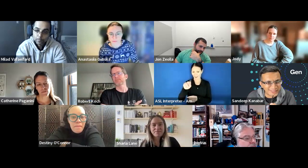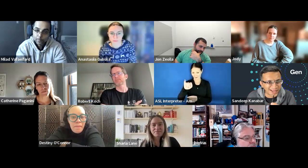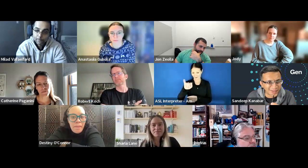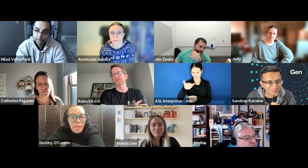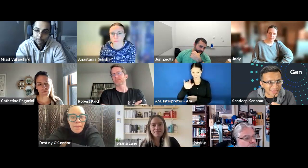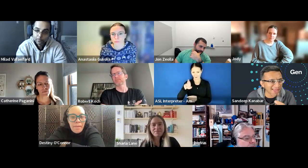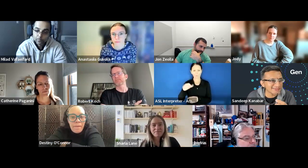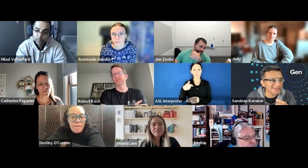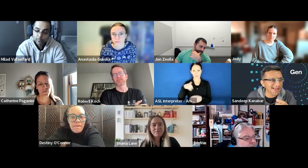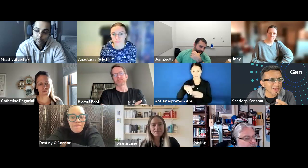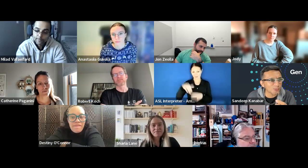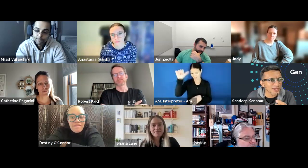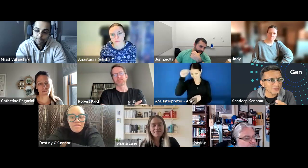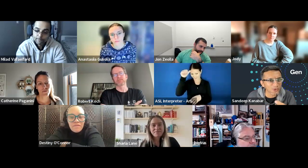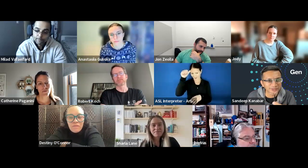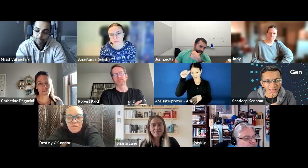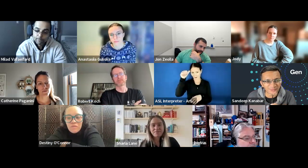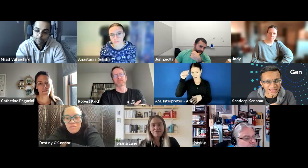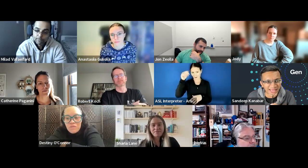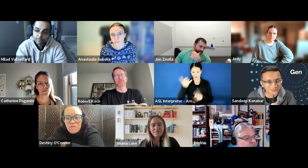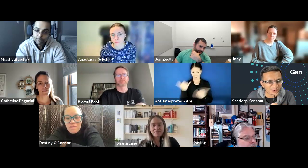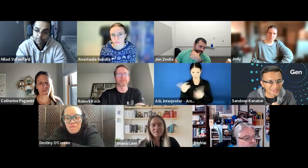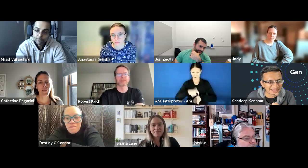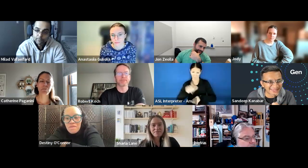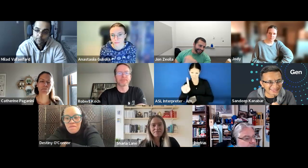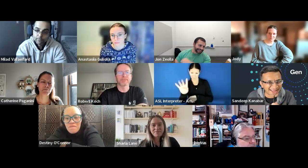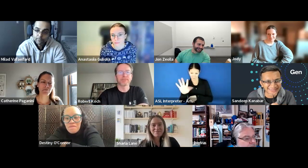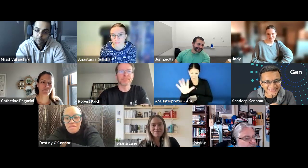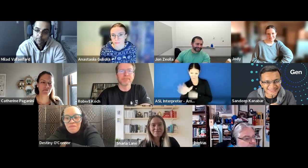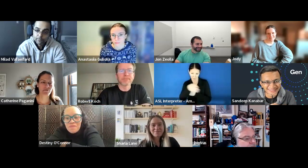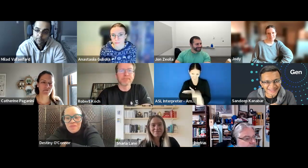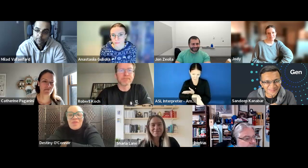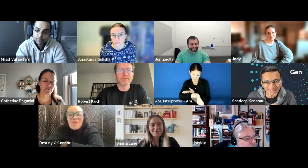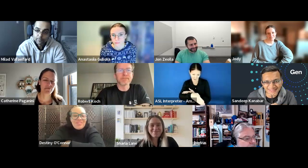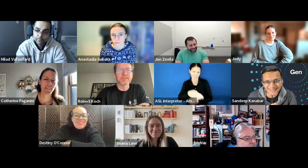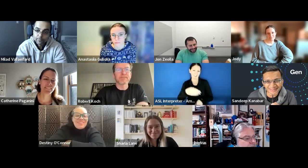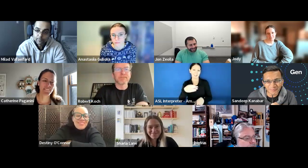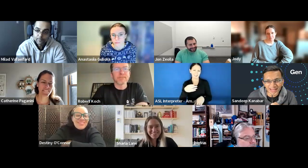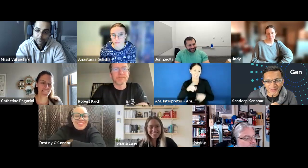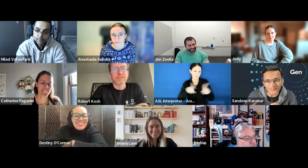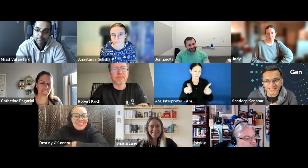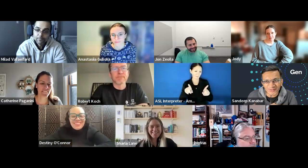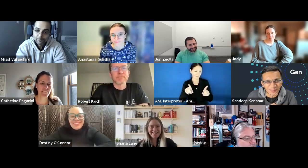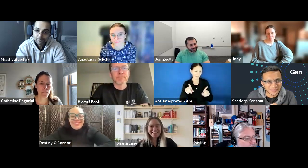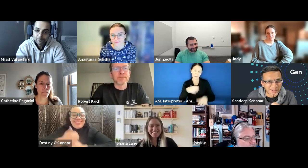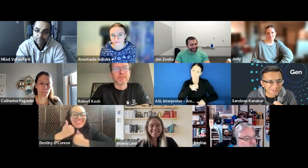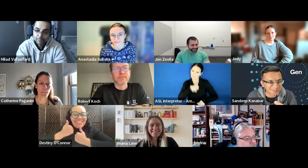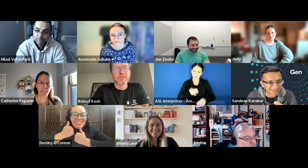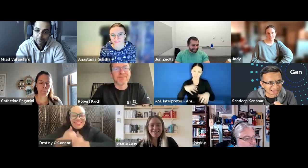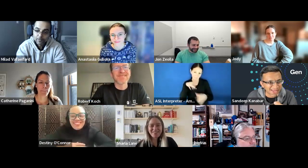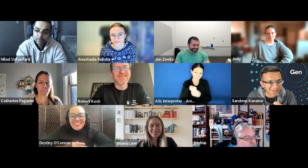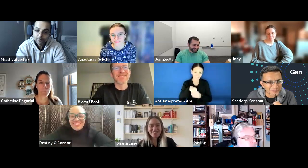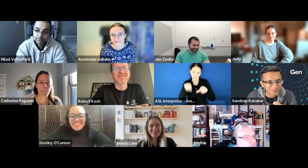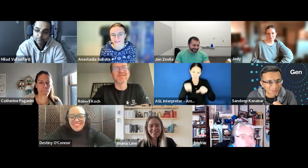of India, and it is like 1:45 a.m. for me in the night. But the passion of this group keeps